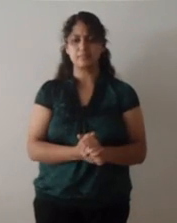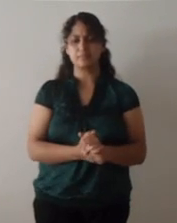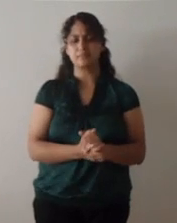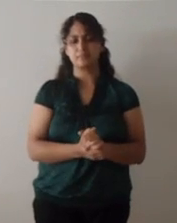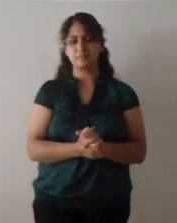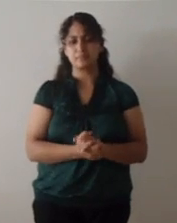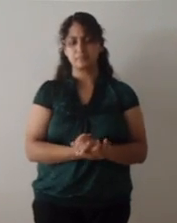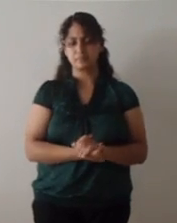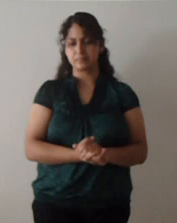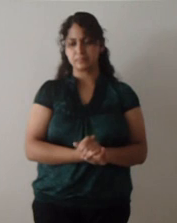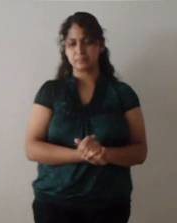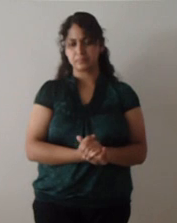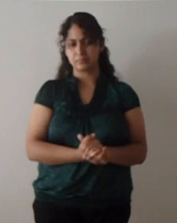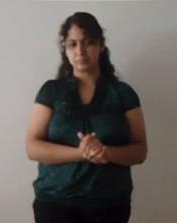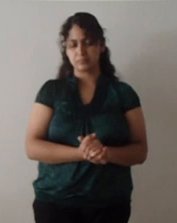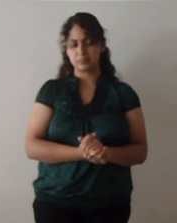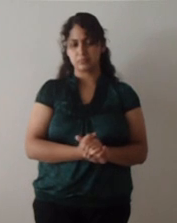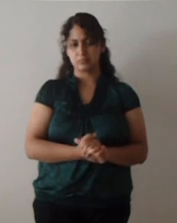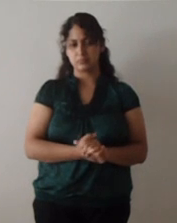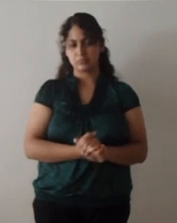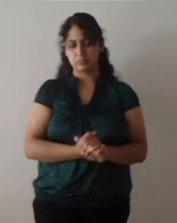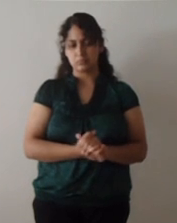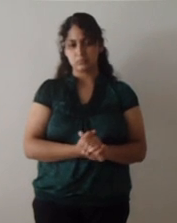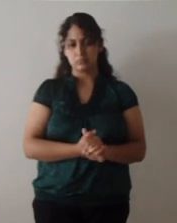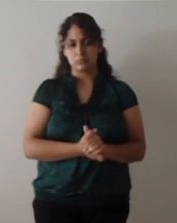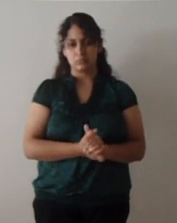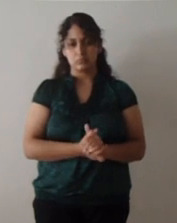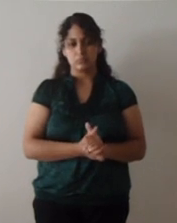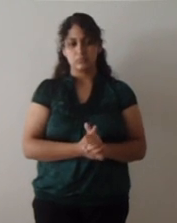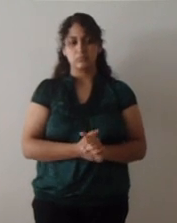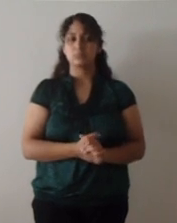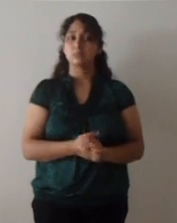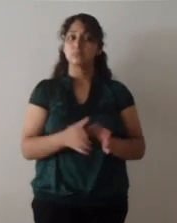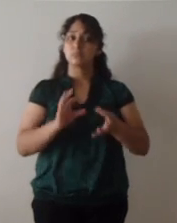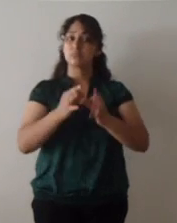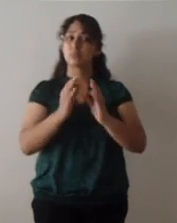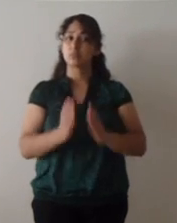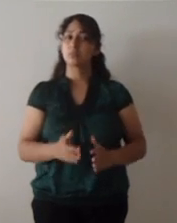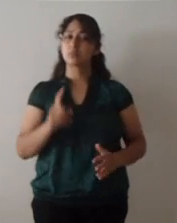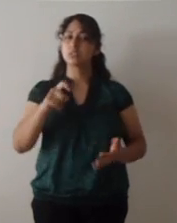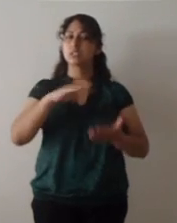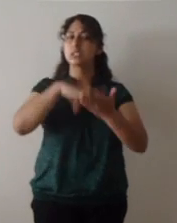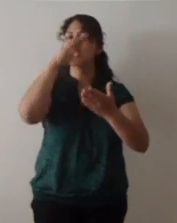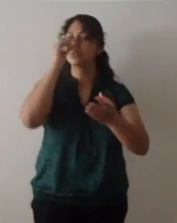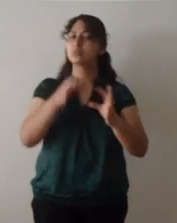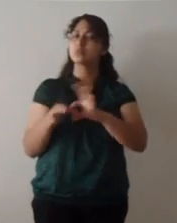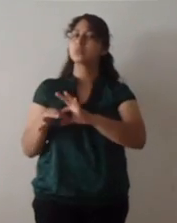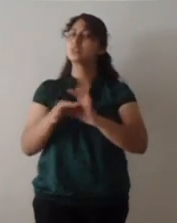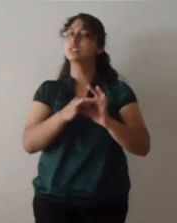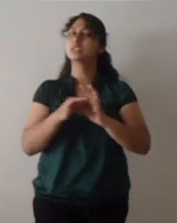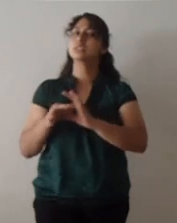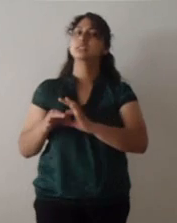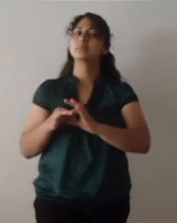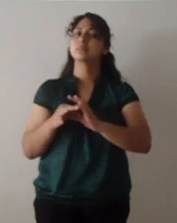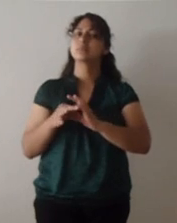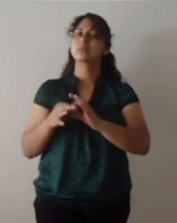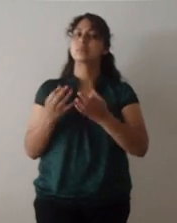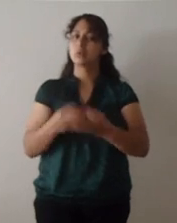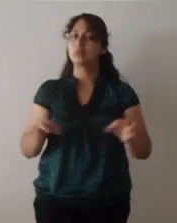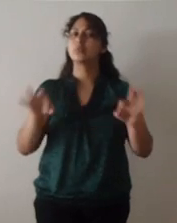familiarity with different communication behaviors in the classroom, especially those behaviors that constitute side conversation, the interpreter should become